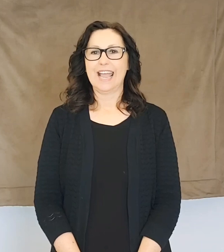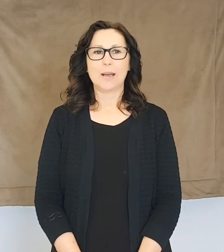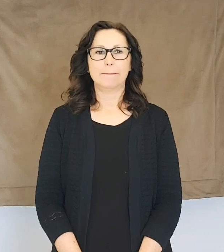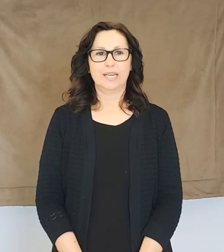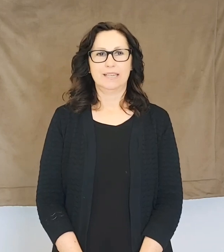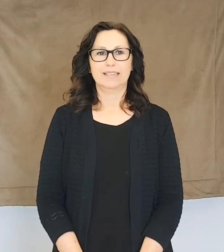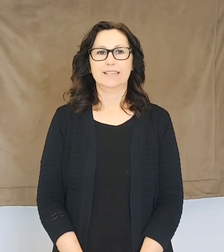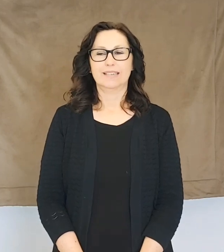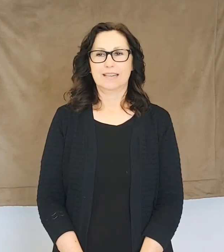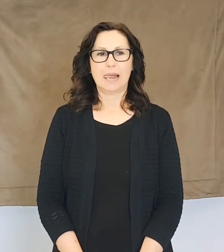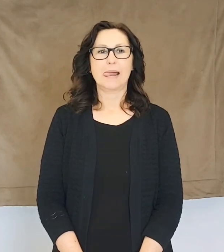Am.